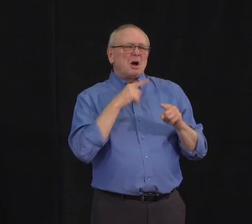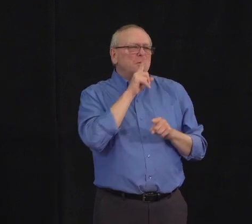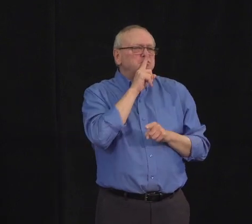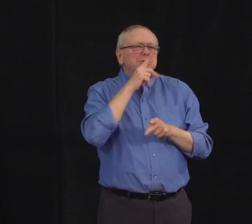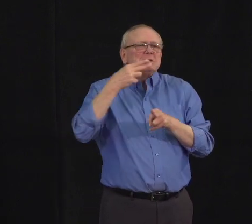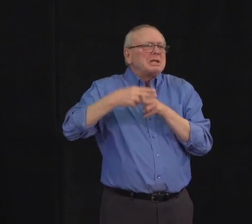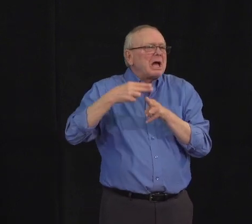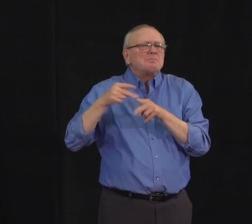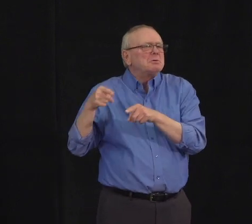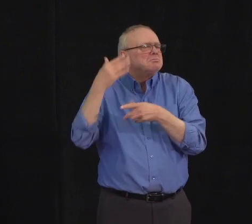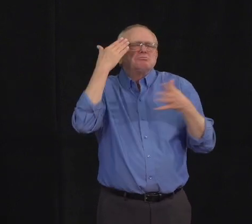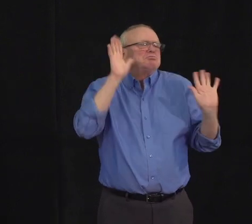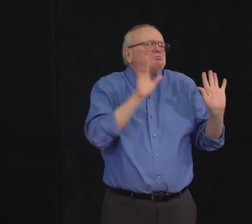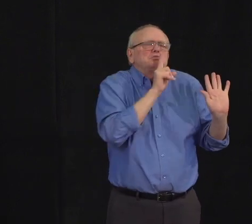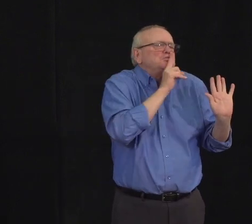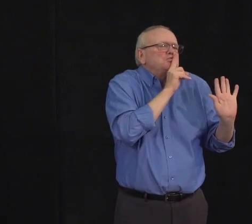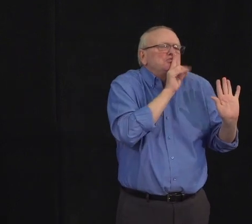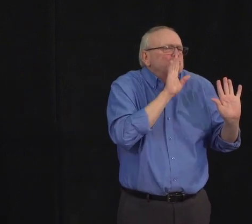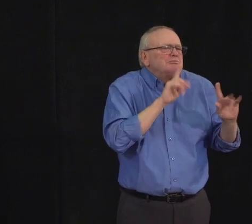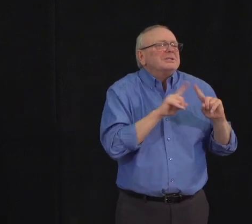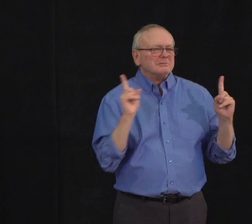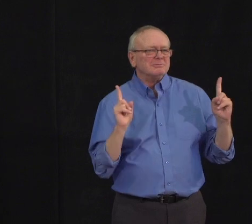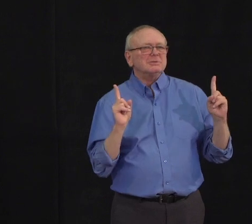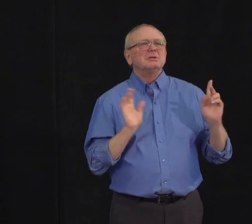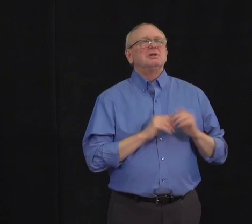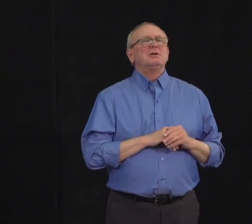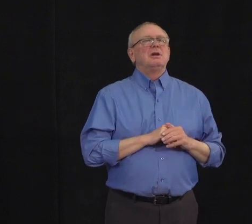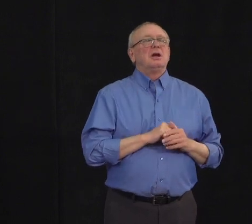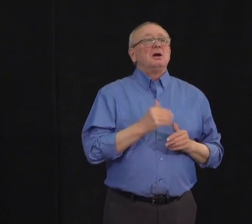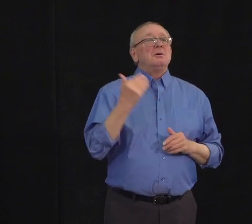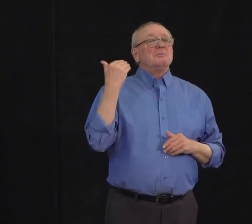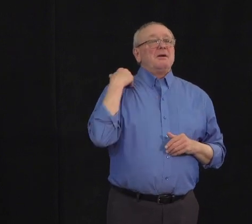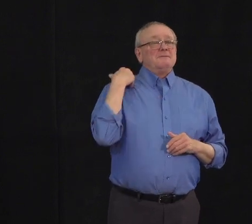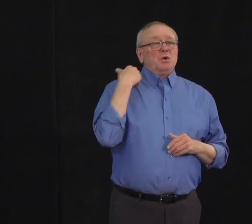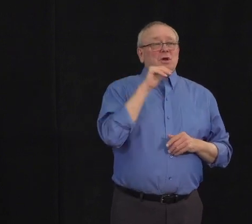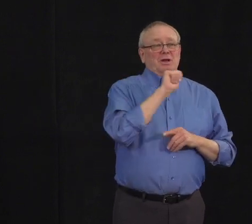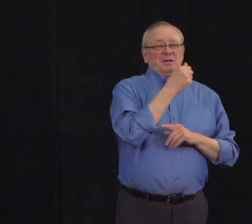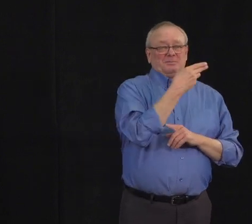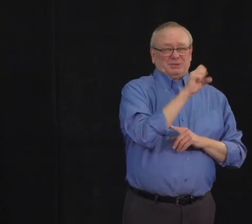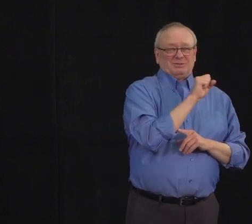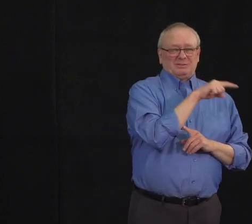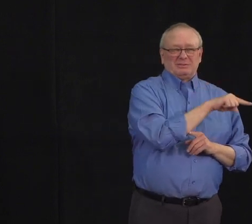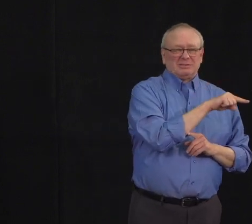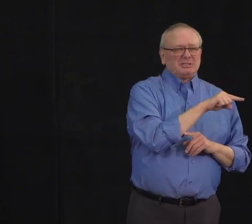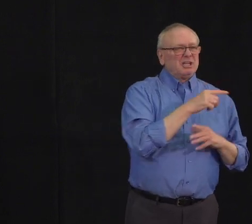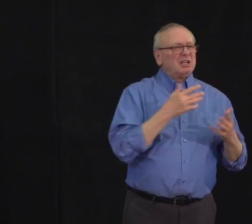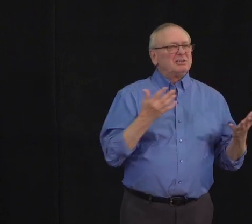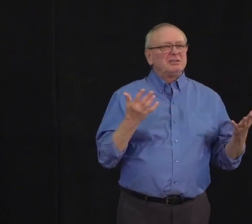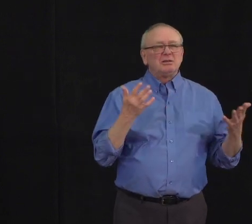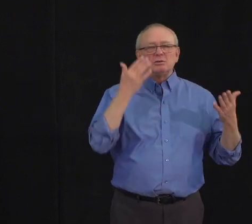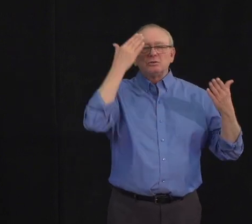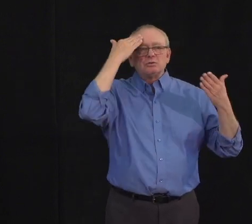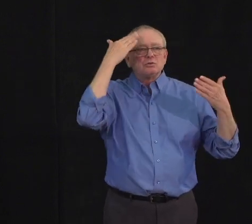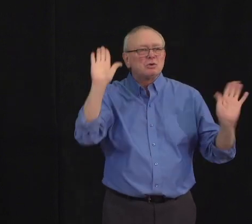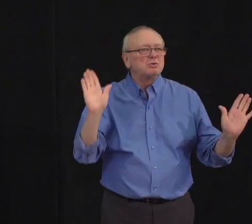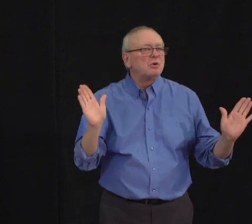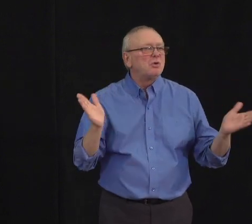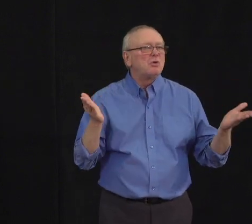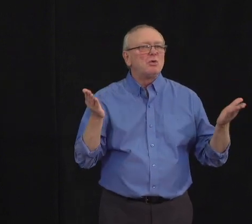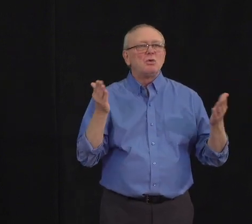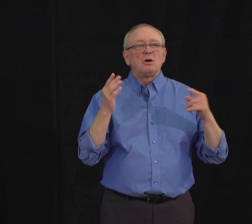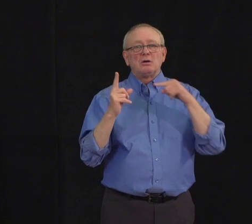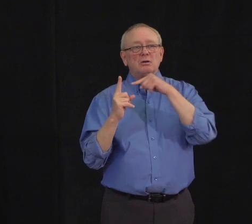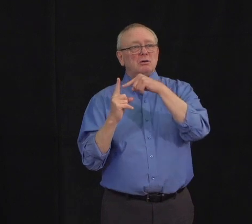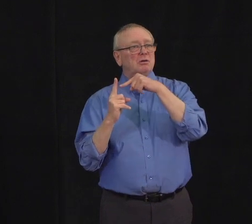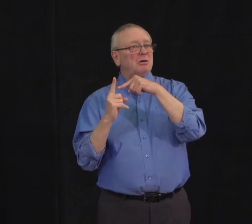Previously, public health professionals at Alberta Health Services would have no way to know about the encounters of a COVID-positive patient if they